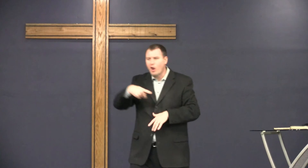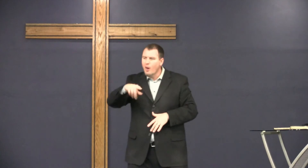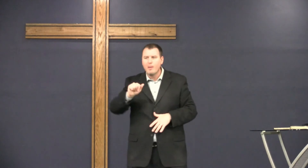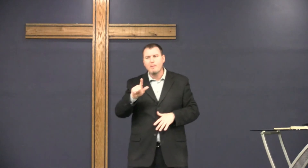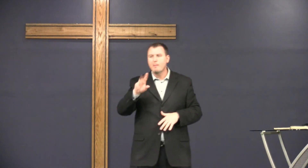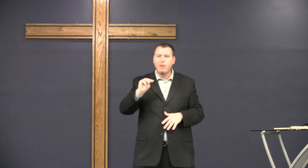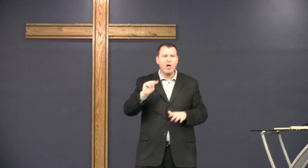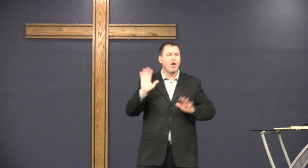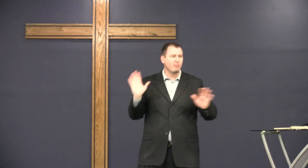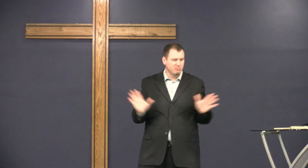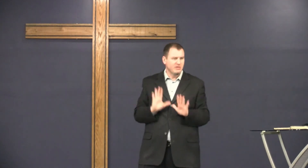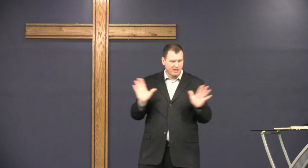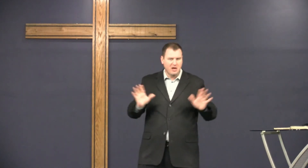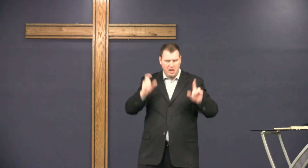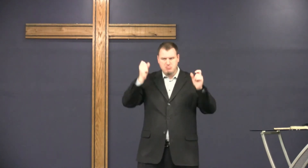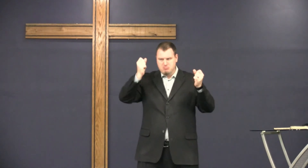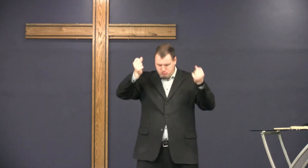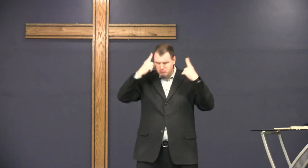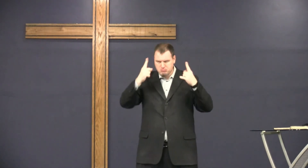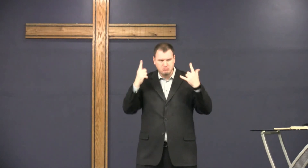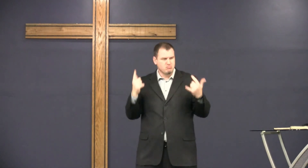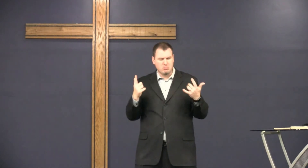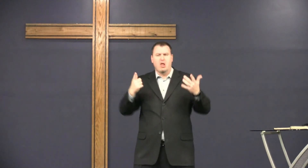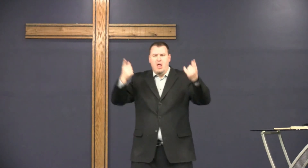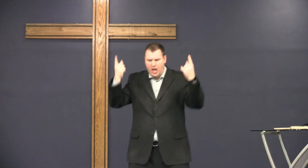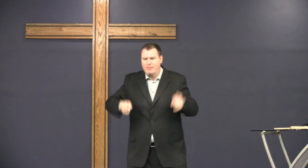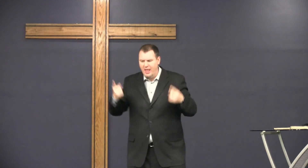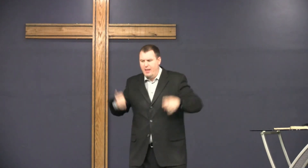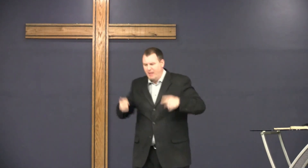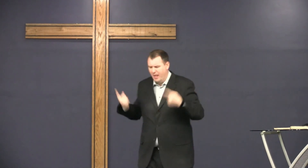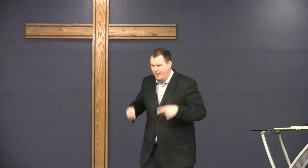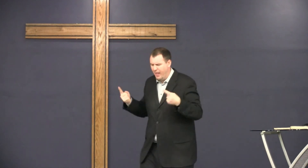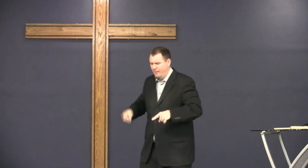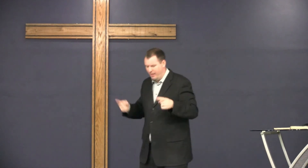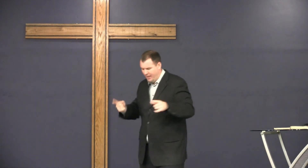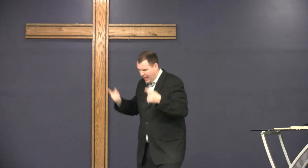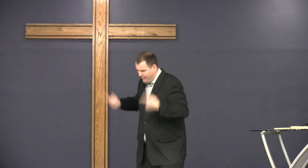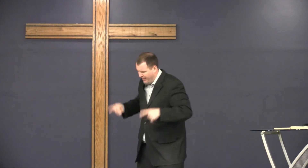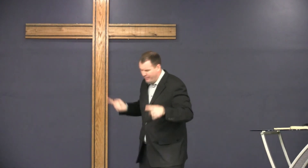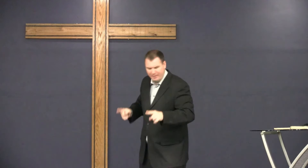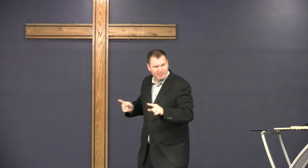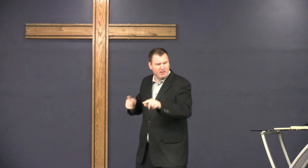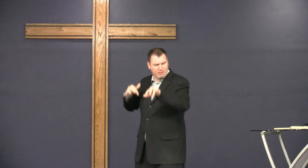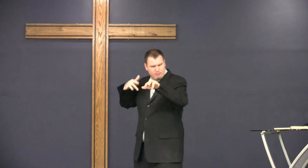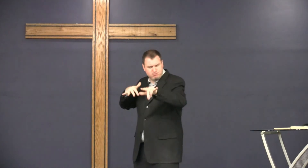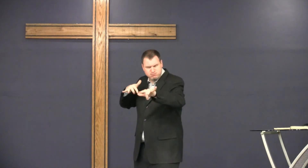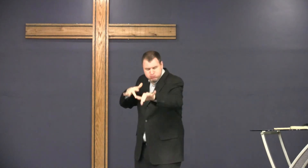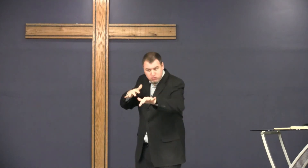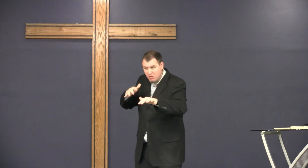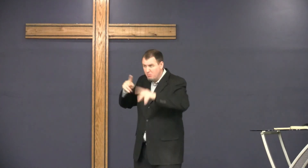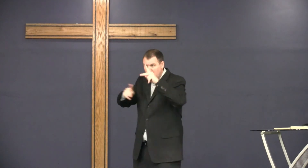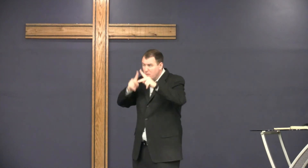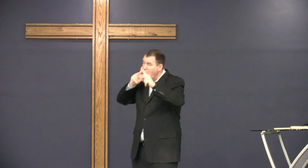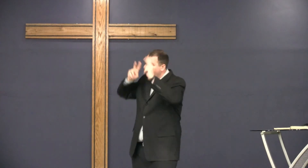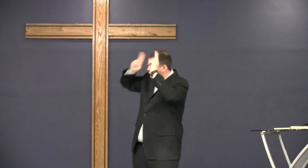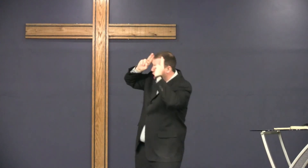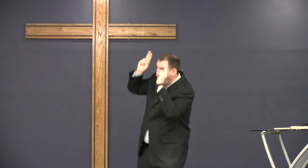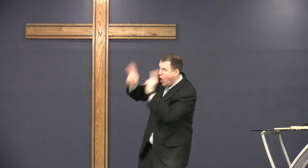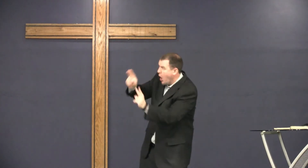Now, all this happened on Palm Sunday, okay? So this big thing happened